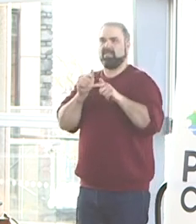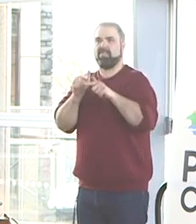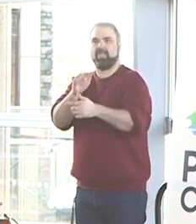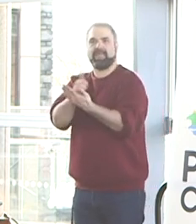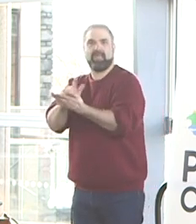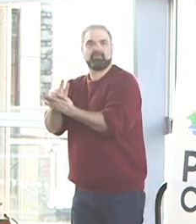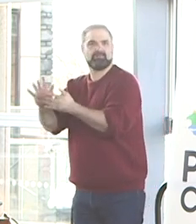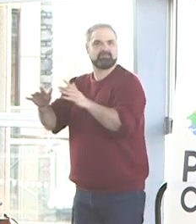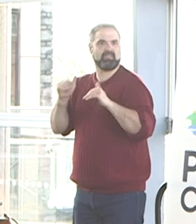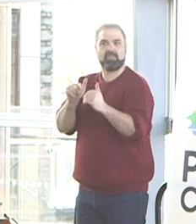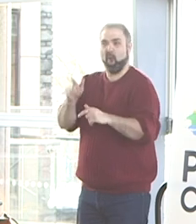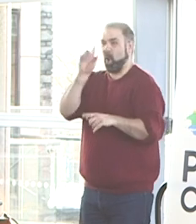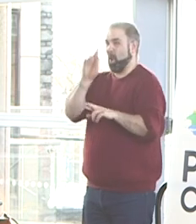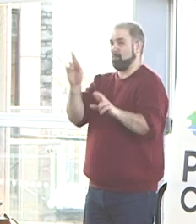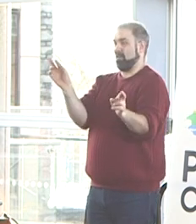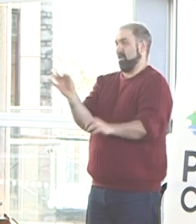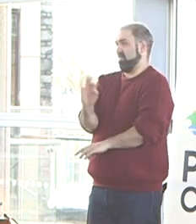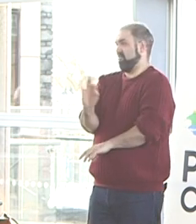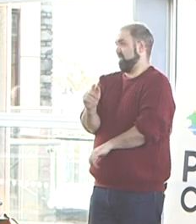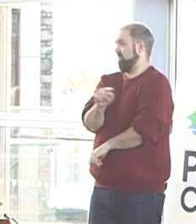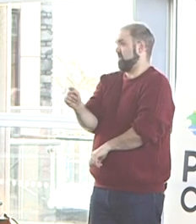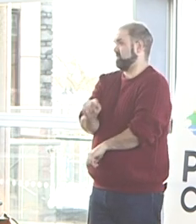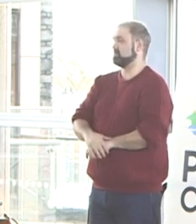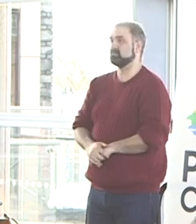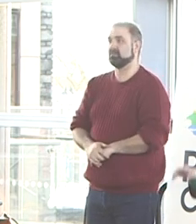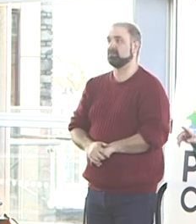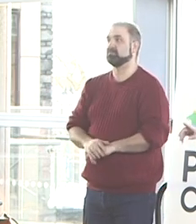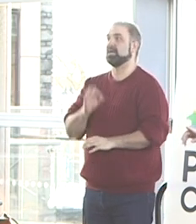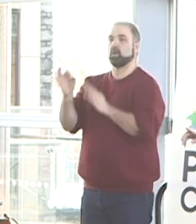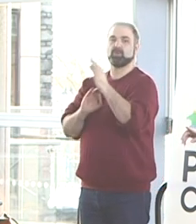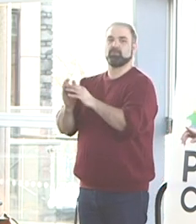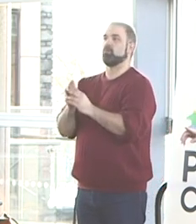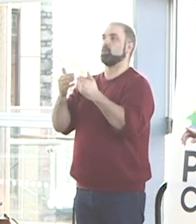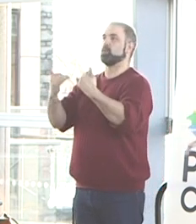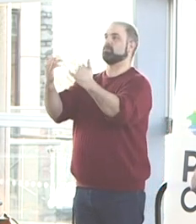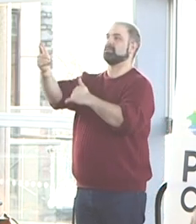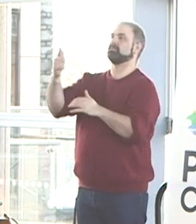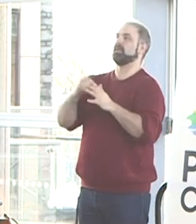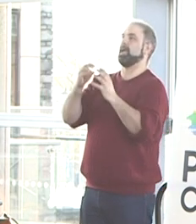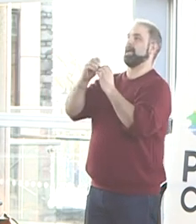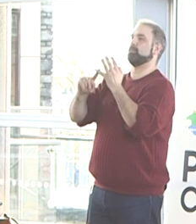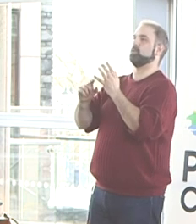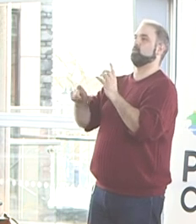I hope we have neither of them. Any other questions from the audience? At the back, Abdu.